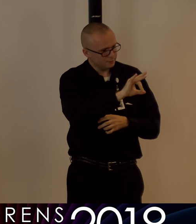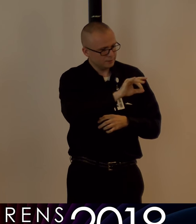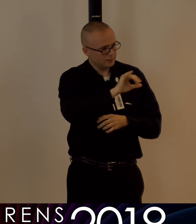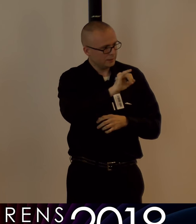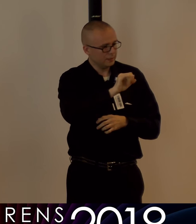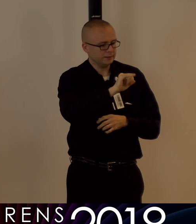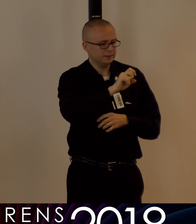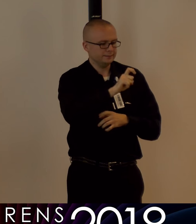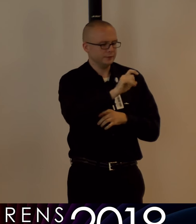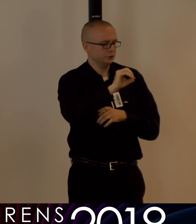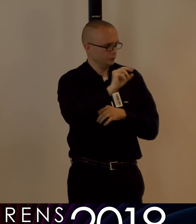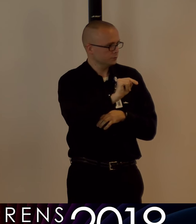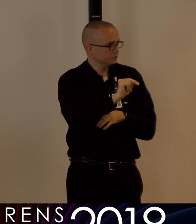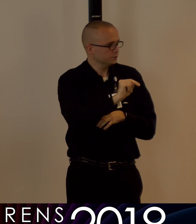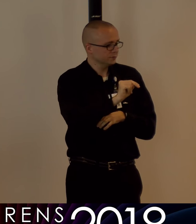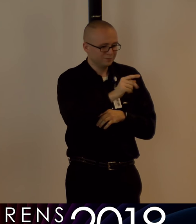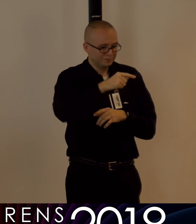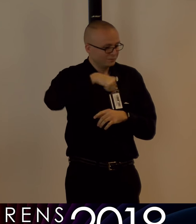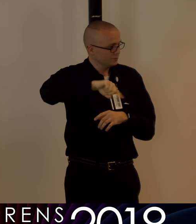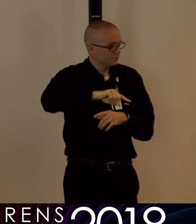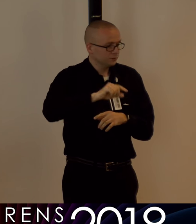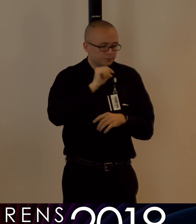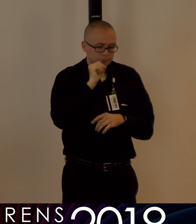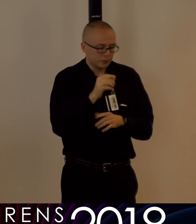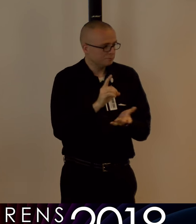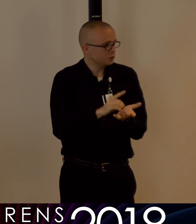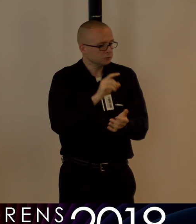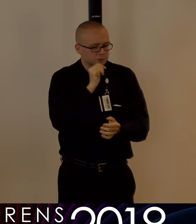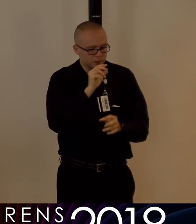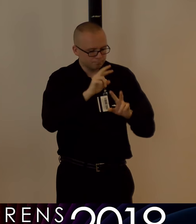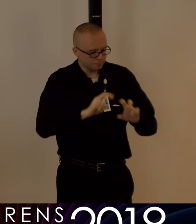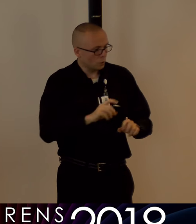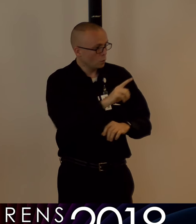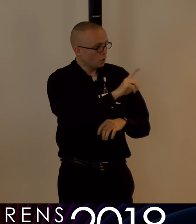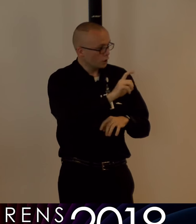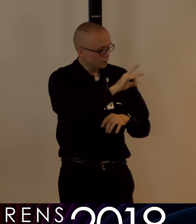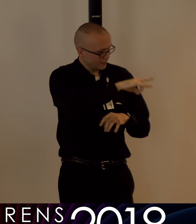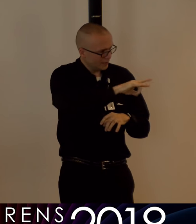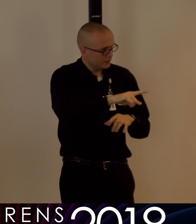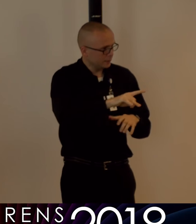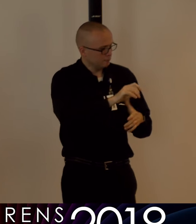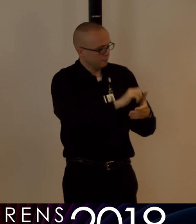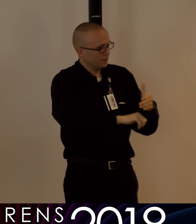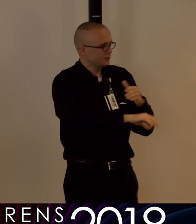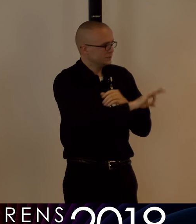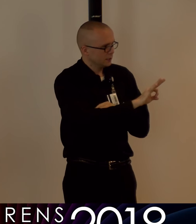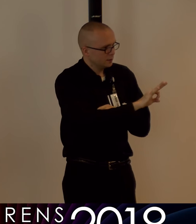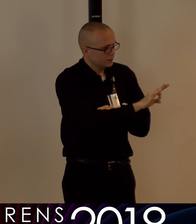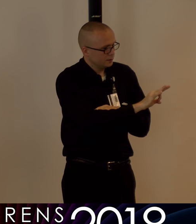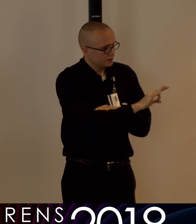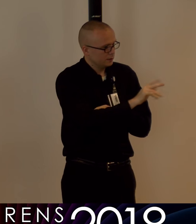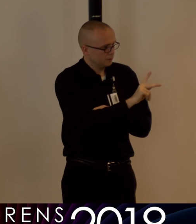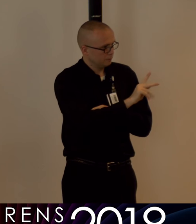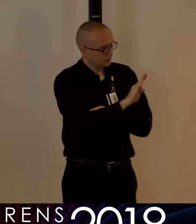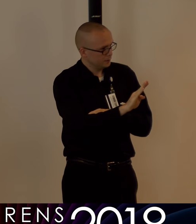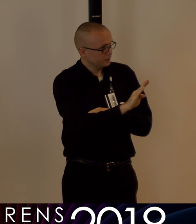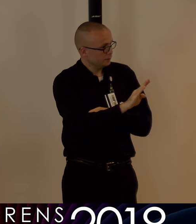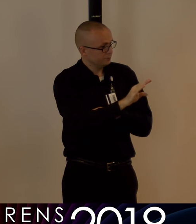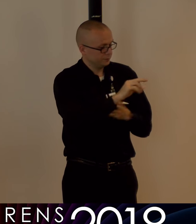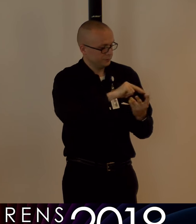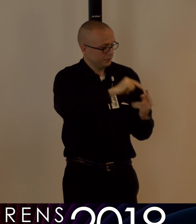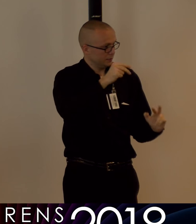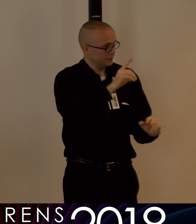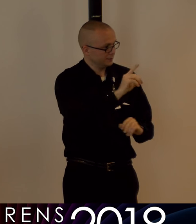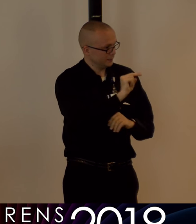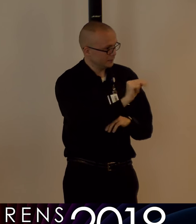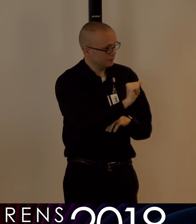this gene. They did not look at the rest of the 188 minus 9 kilobases of DNA, because that part of the